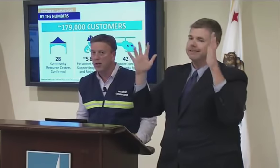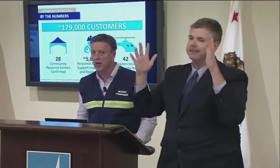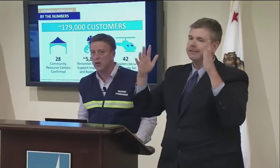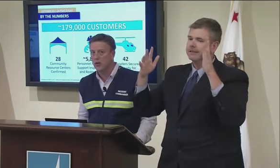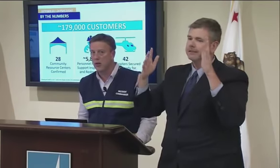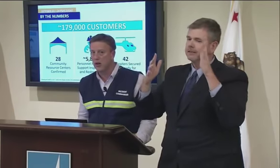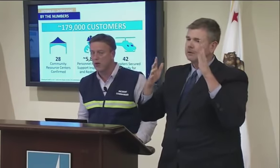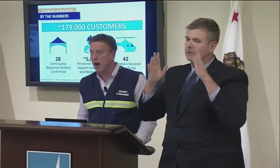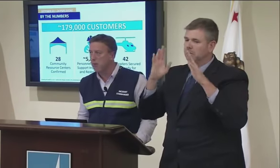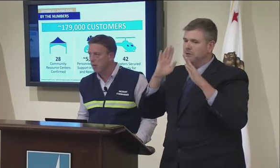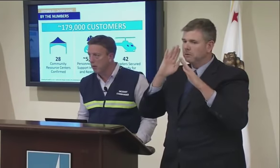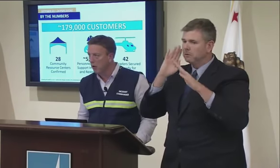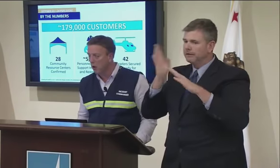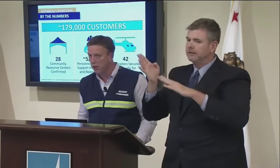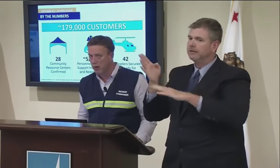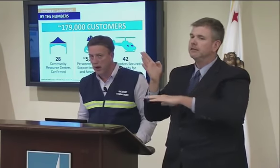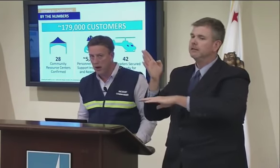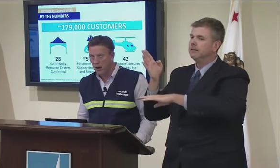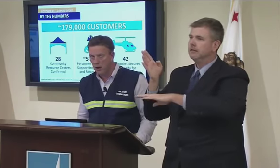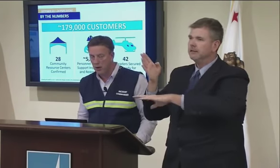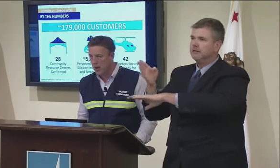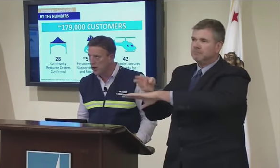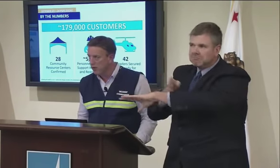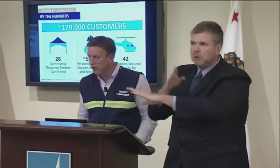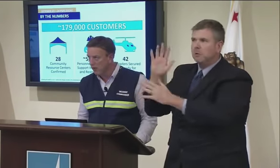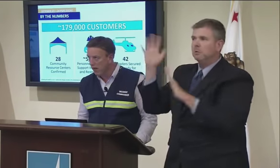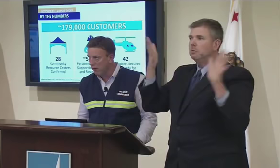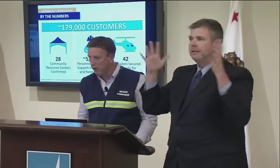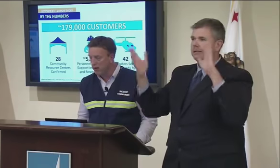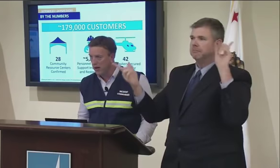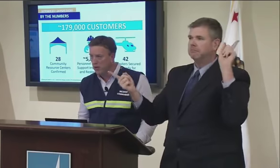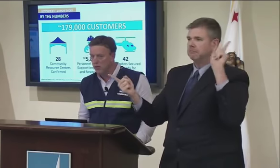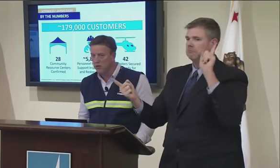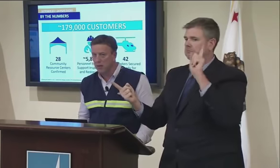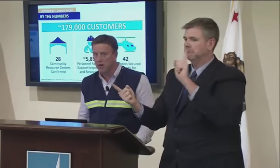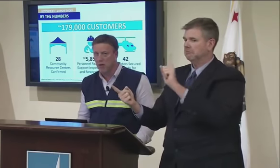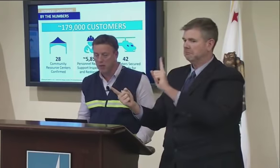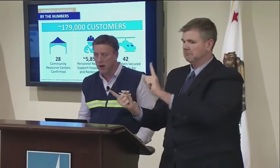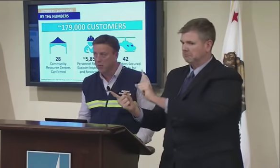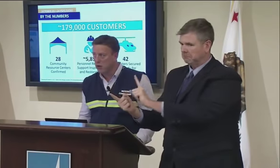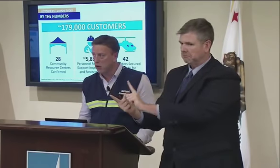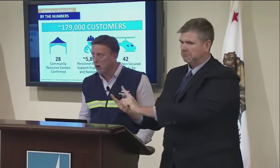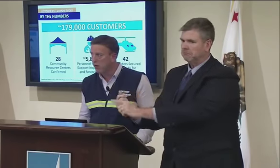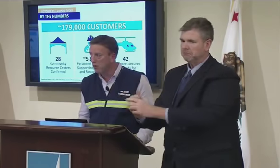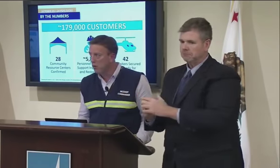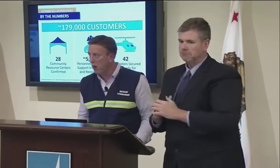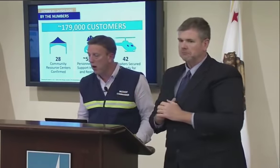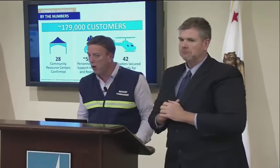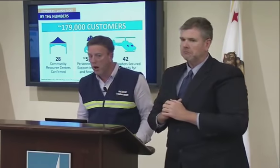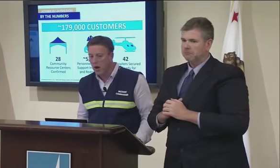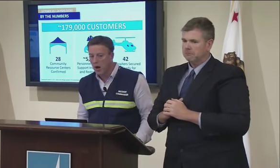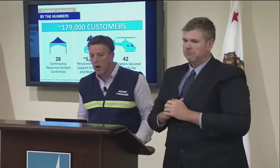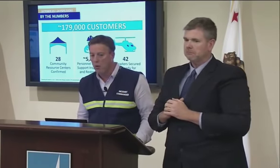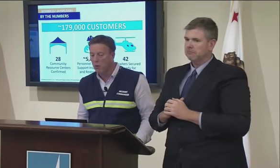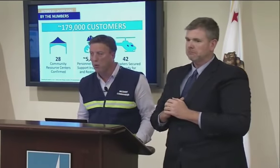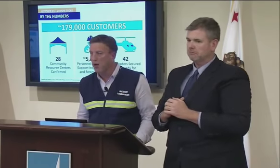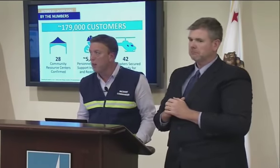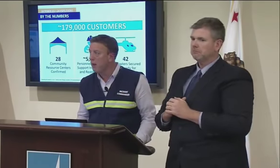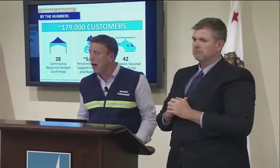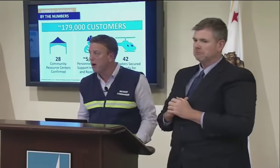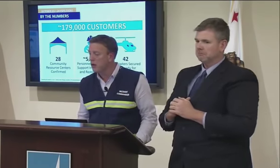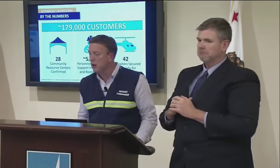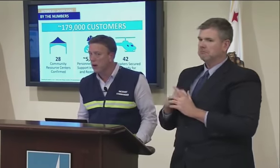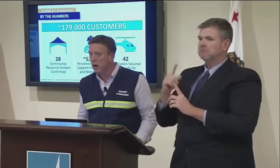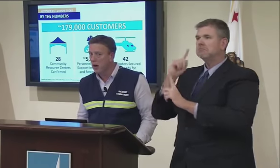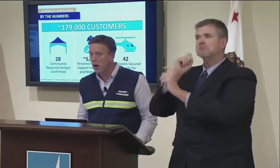wind conditions dropping below the dangerous levels and dangerous speeds at approximately 12 noon tomorrow. We will be in